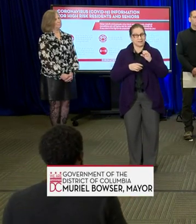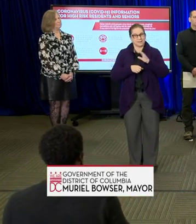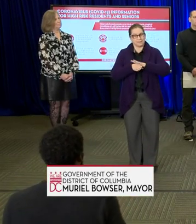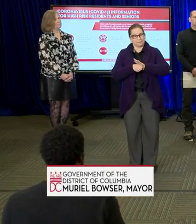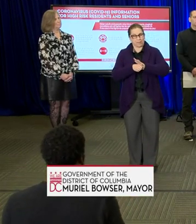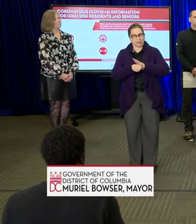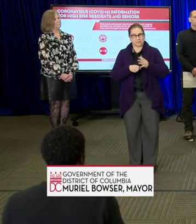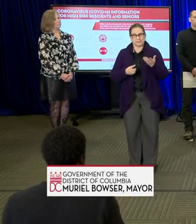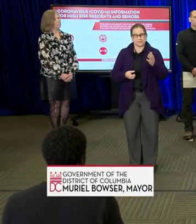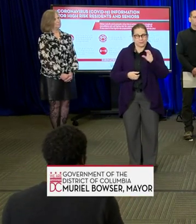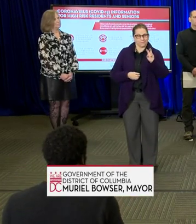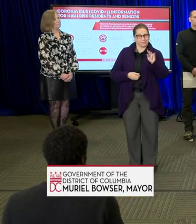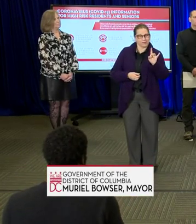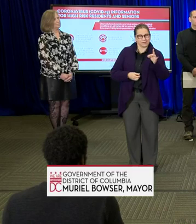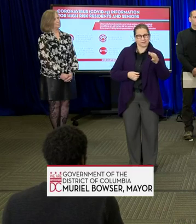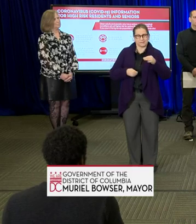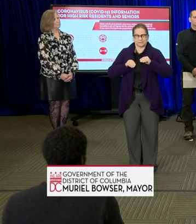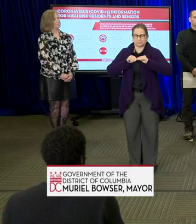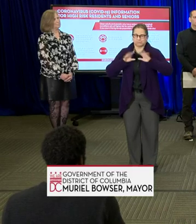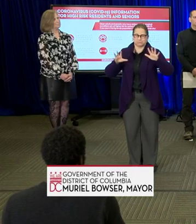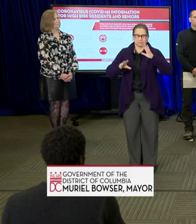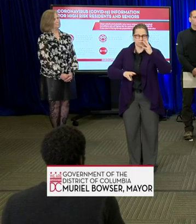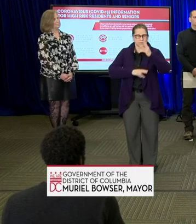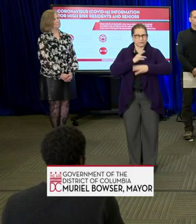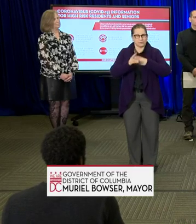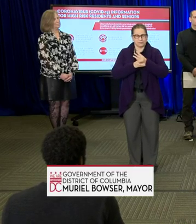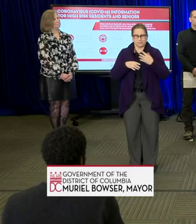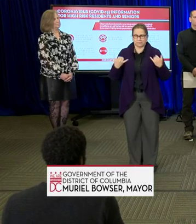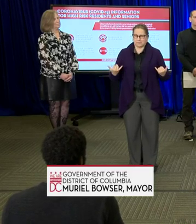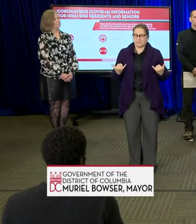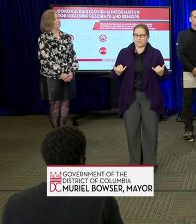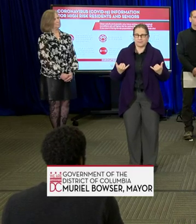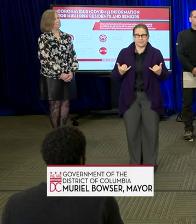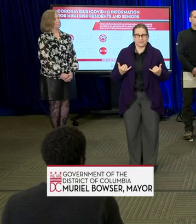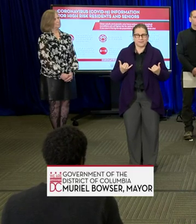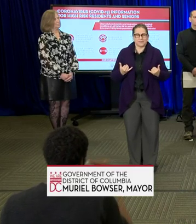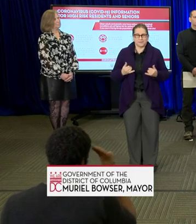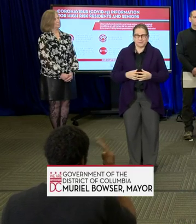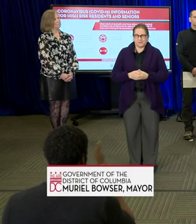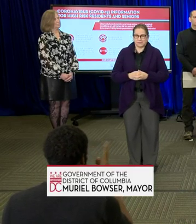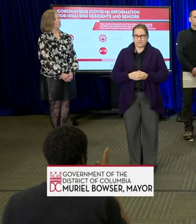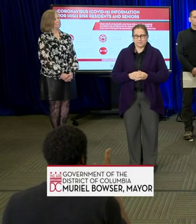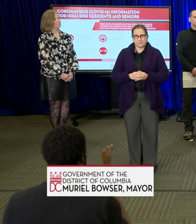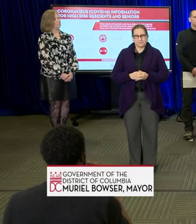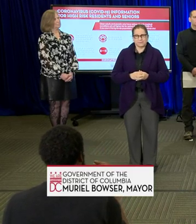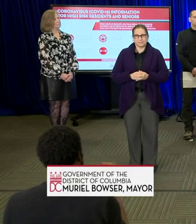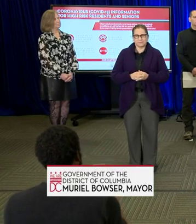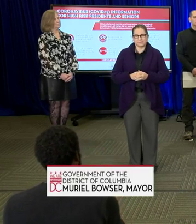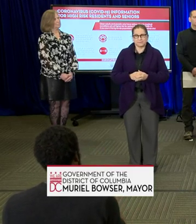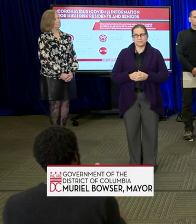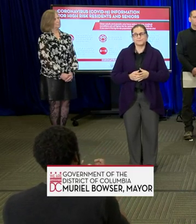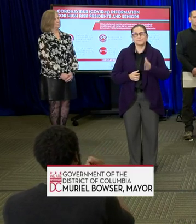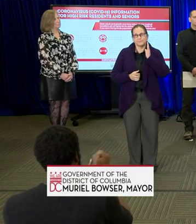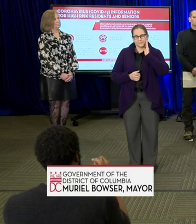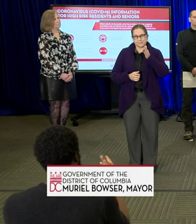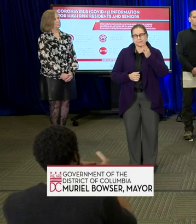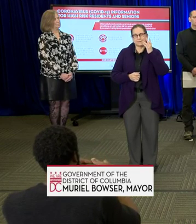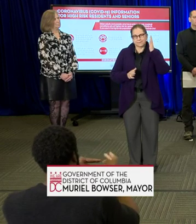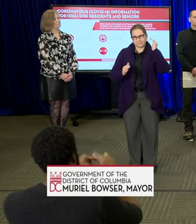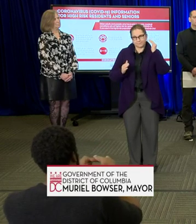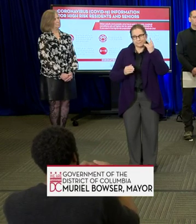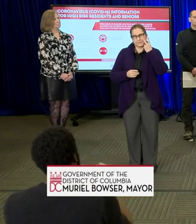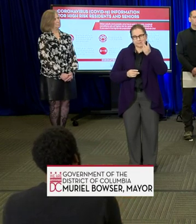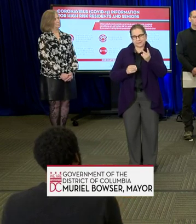have been impacted and are recovering. And we know that we will experience more cases, and we want everyone to